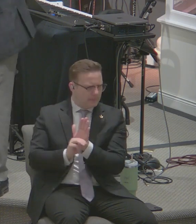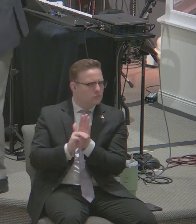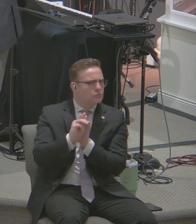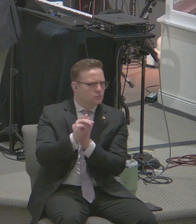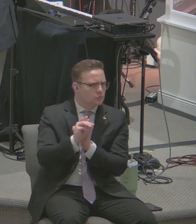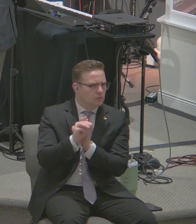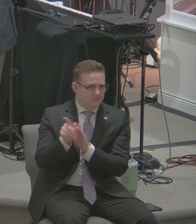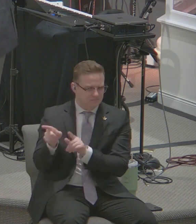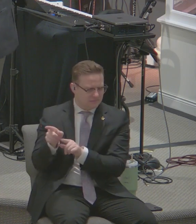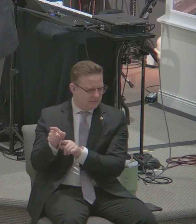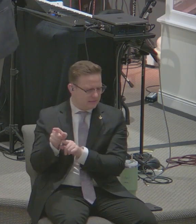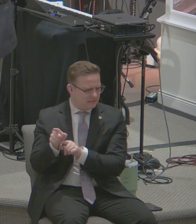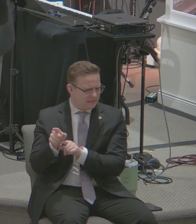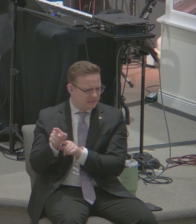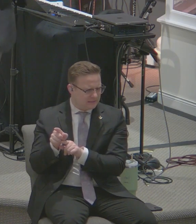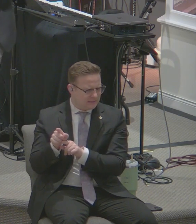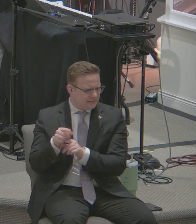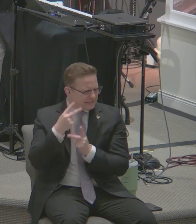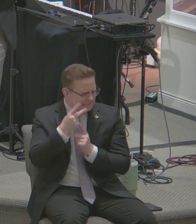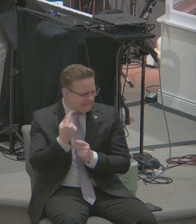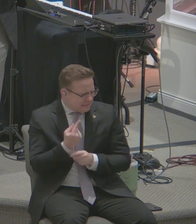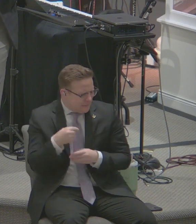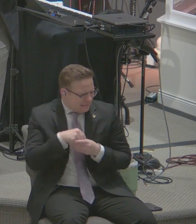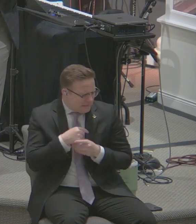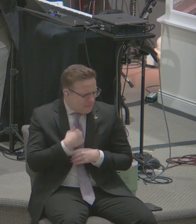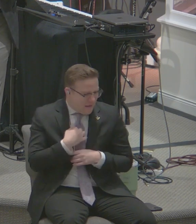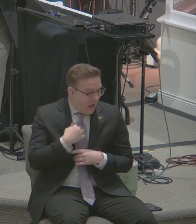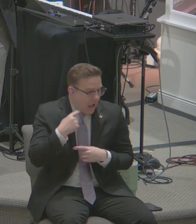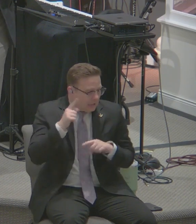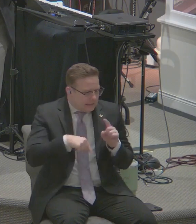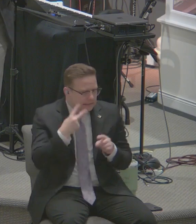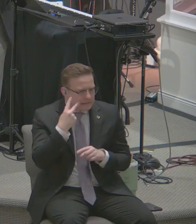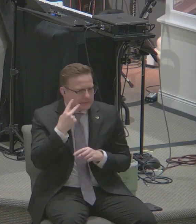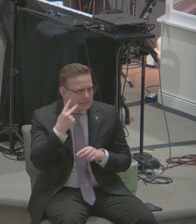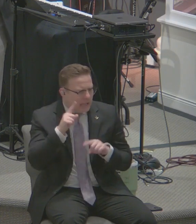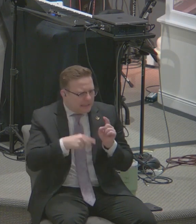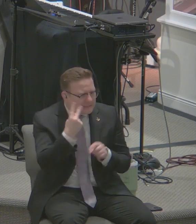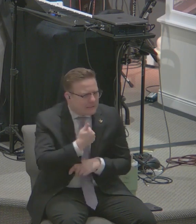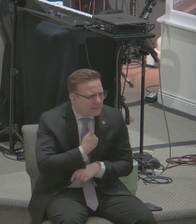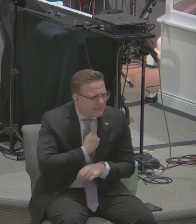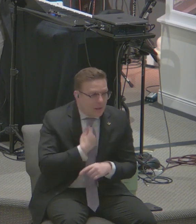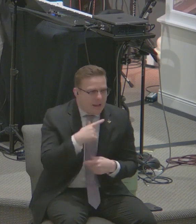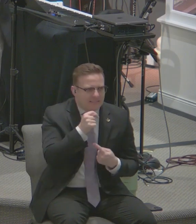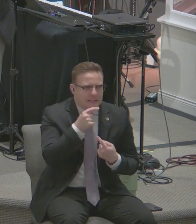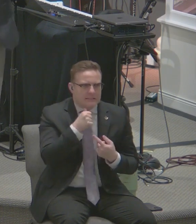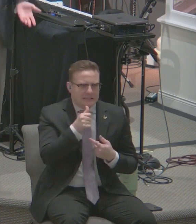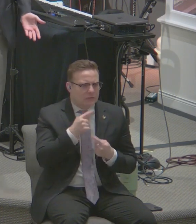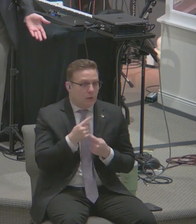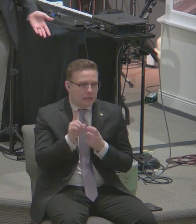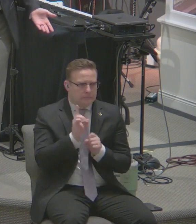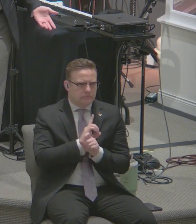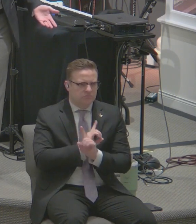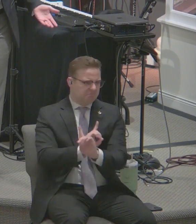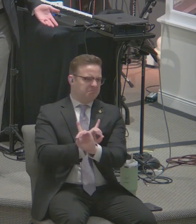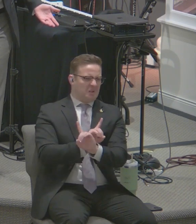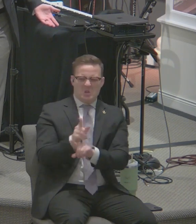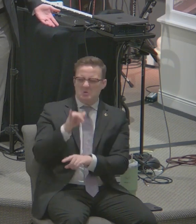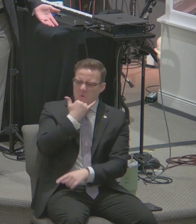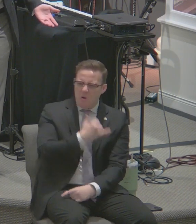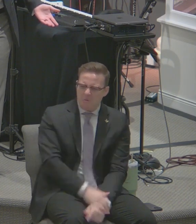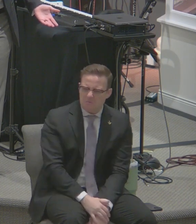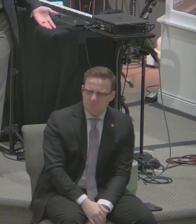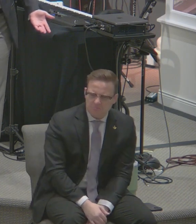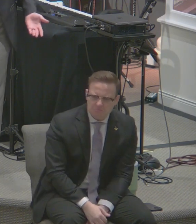He's seeing something in me. I can't even see it. I'm not being defensive. I'm just telling you you're wrong.